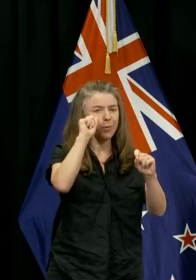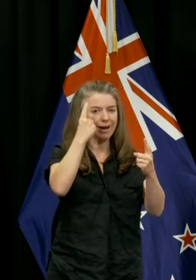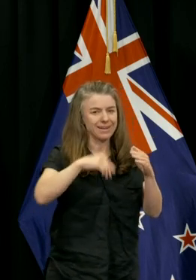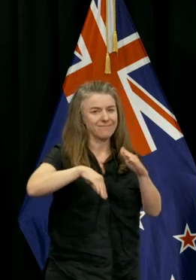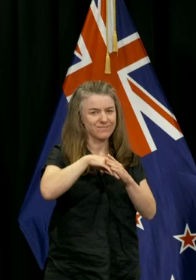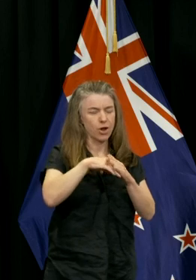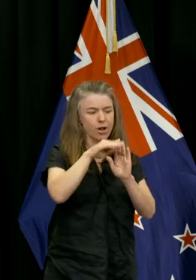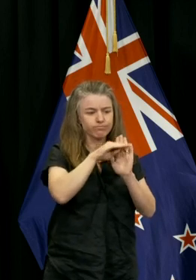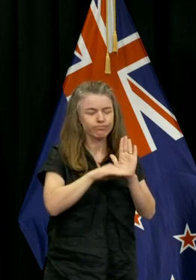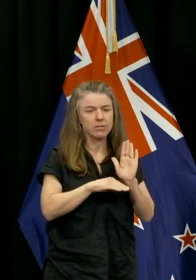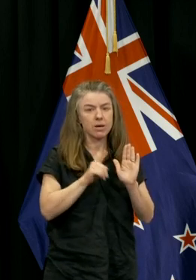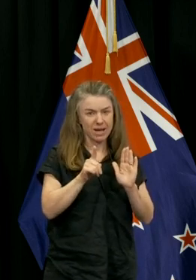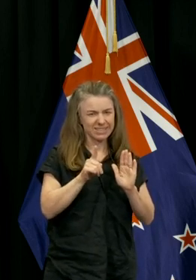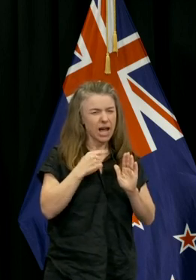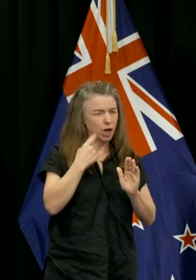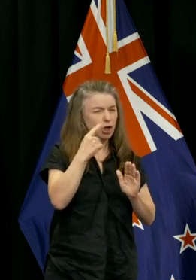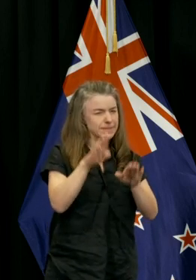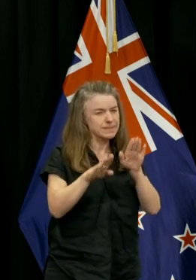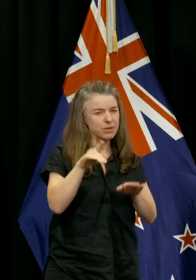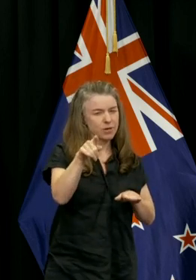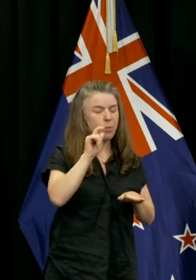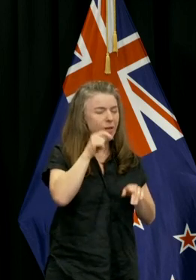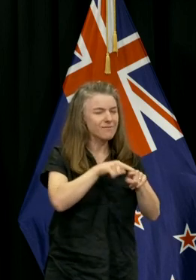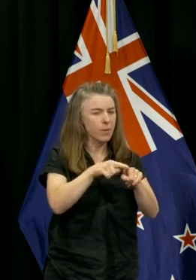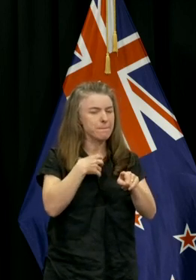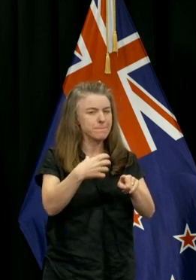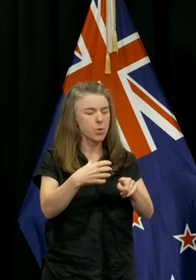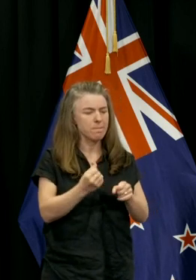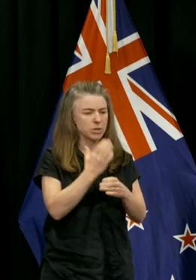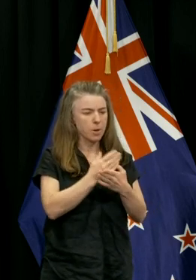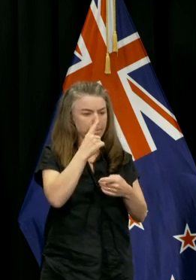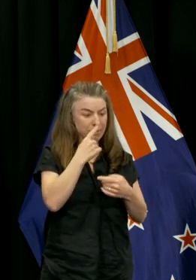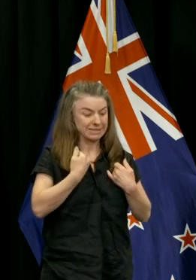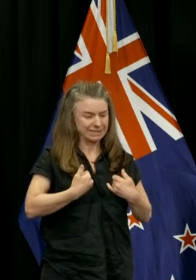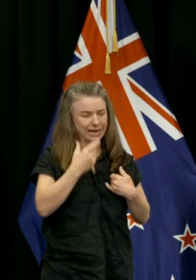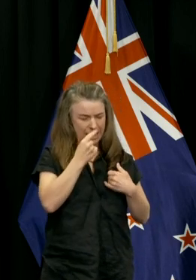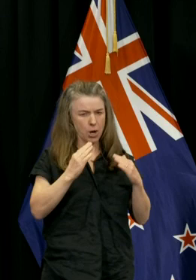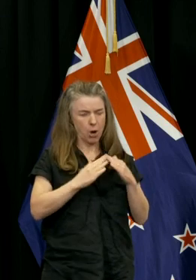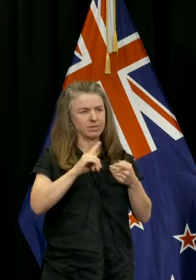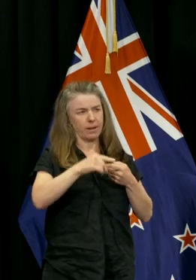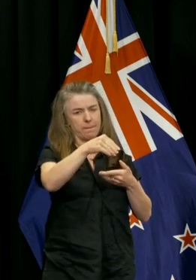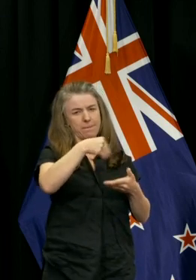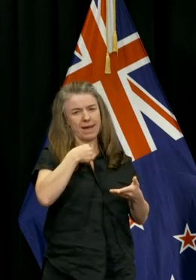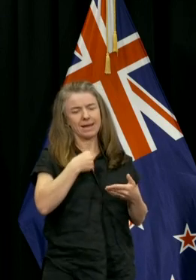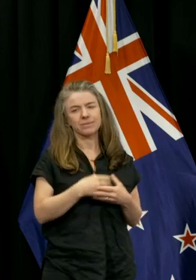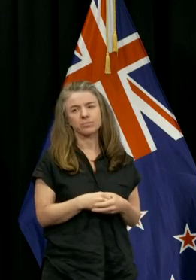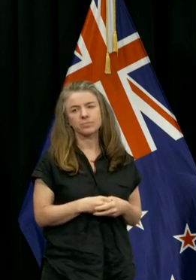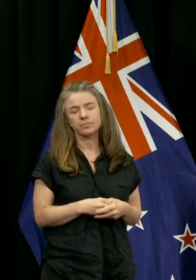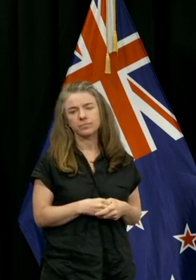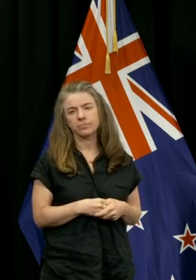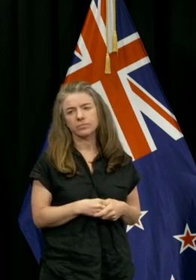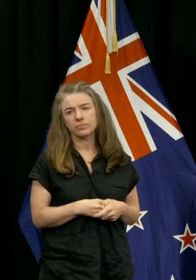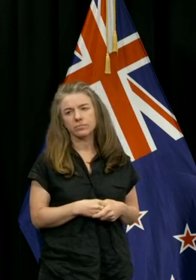following up on that because we have heard similar reports. Is any consideration being given to whether we need